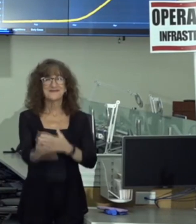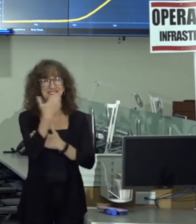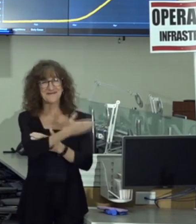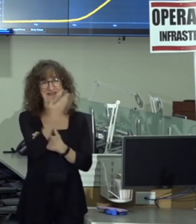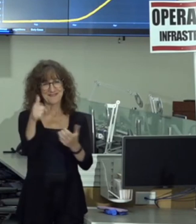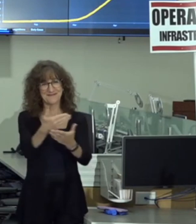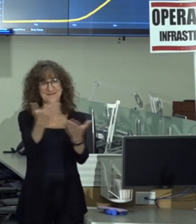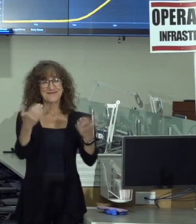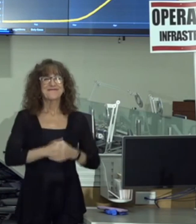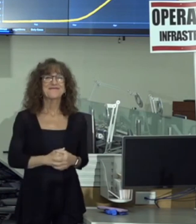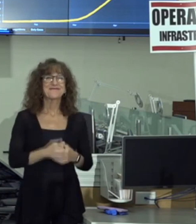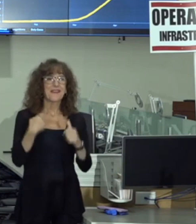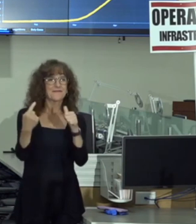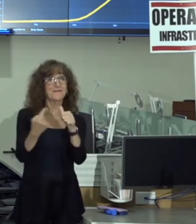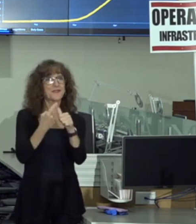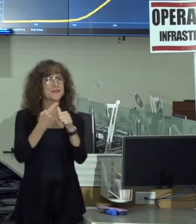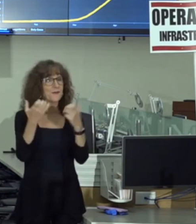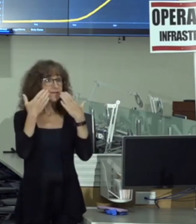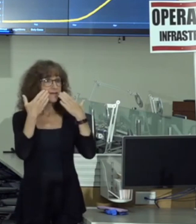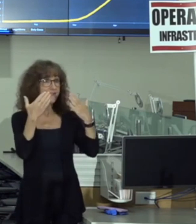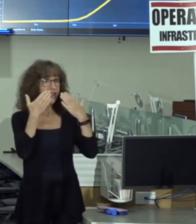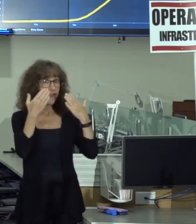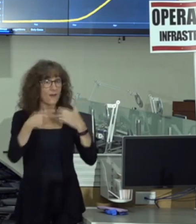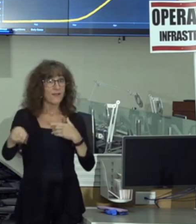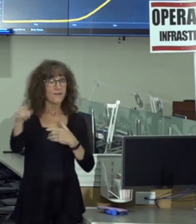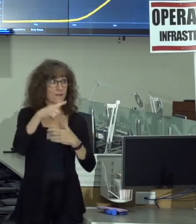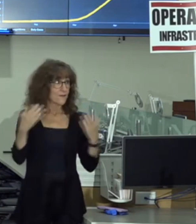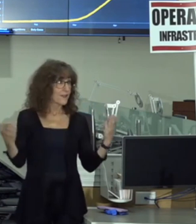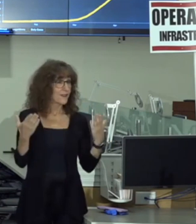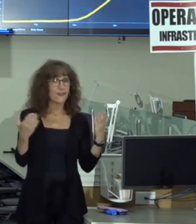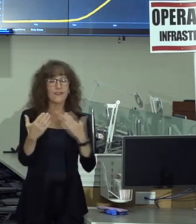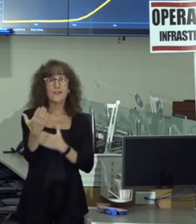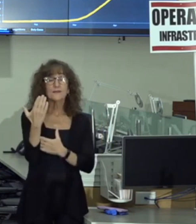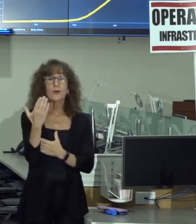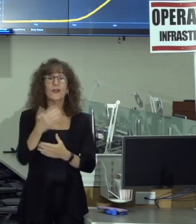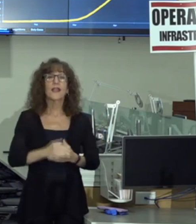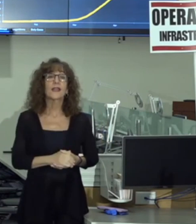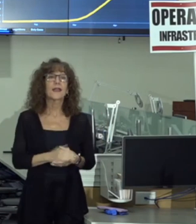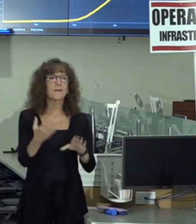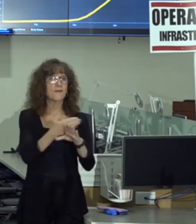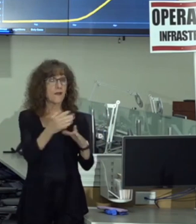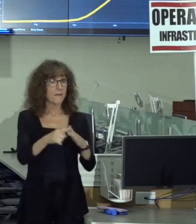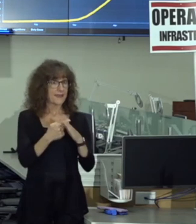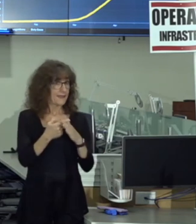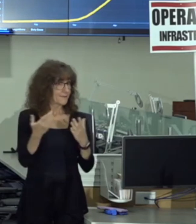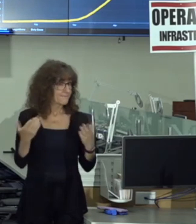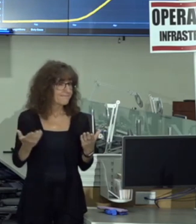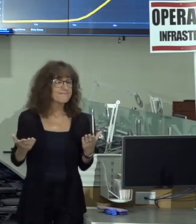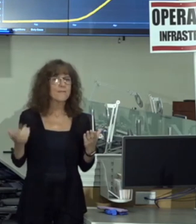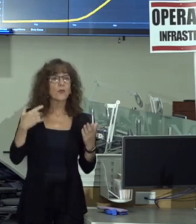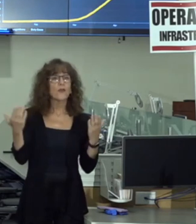Good morning, everyone. I first want to thank you all for being here this morning. And before I begin anything, we are